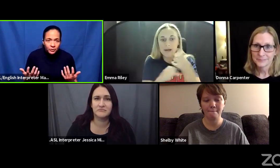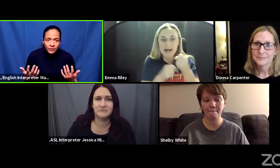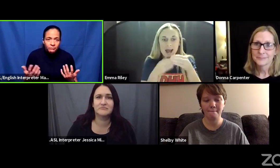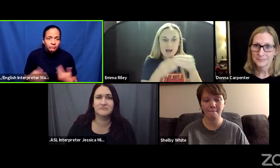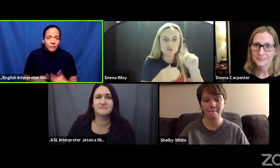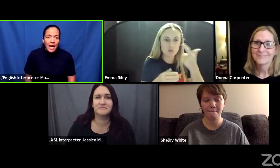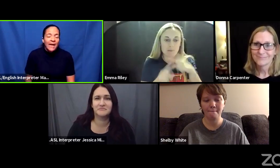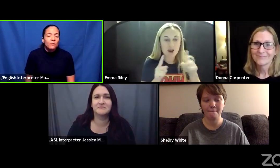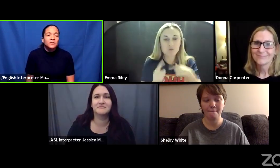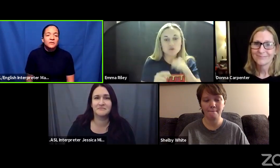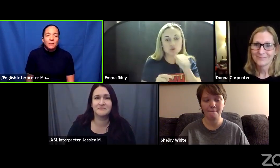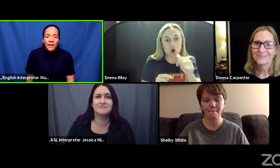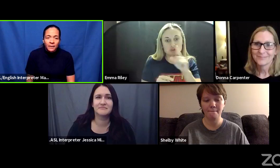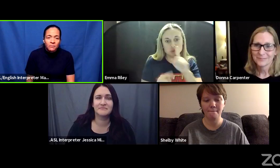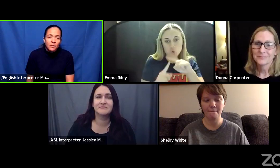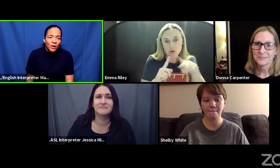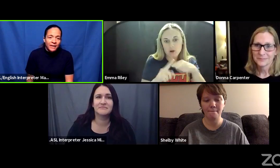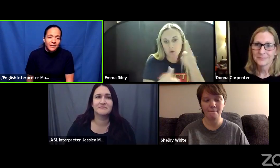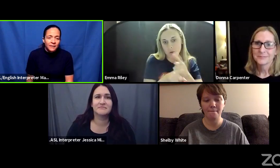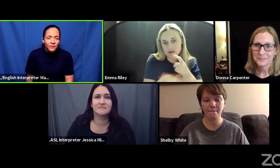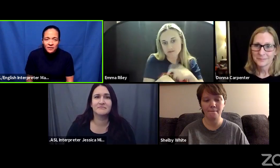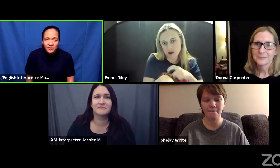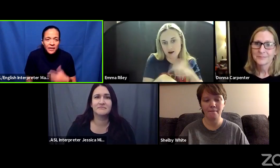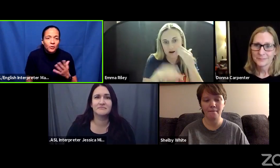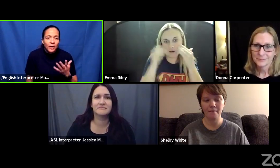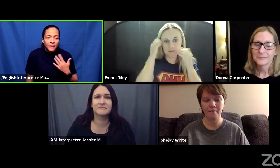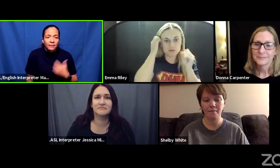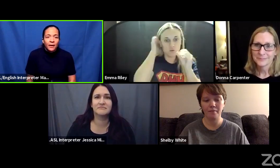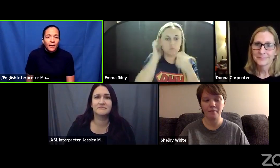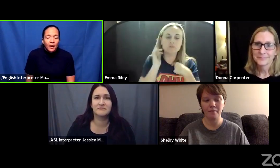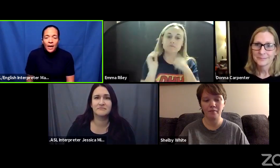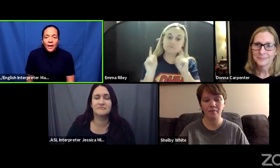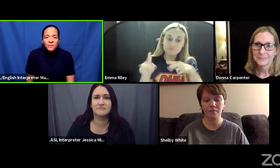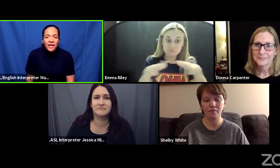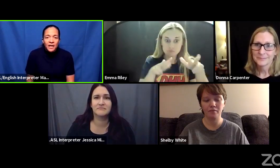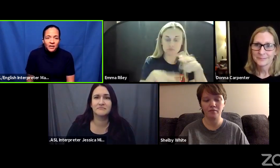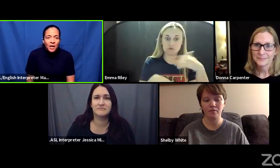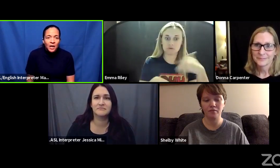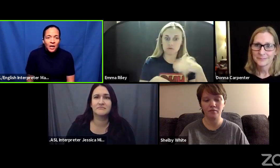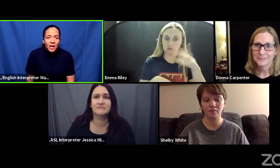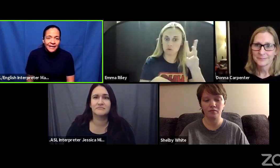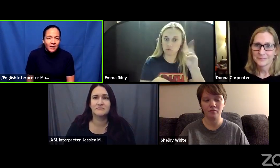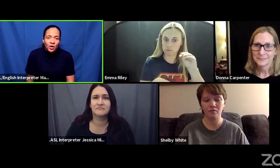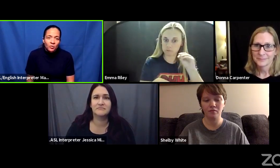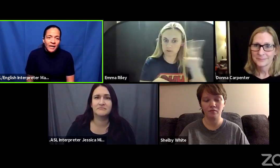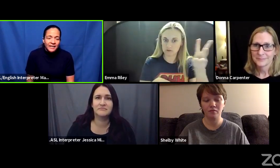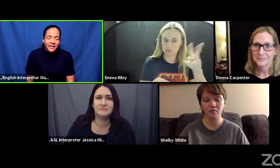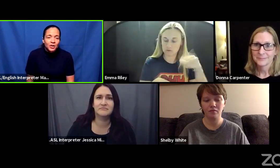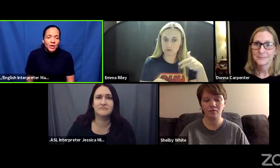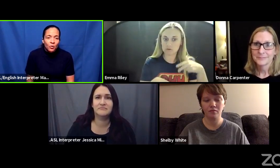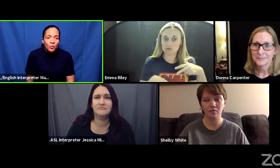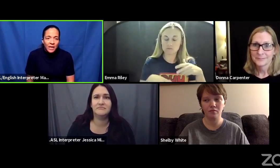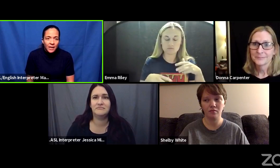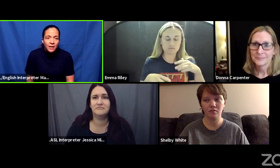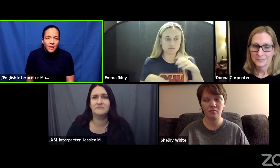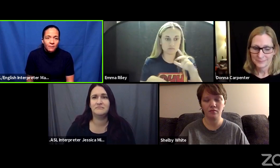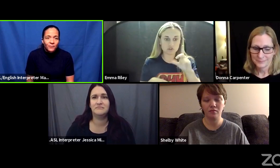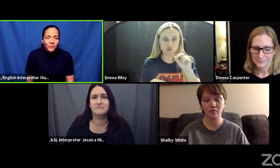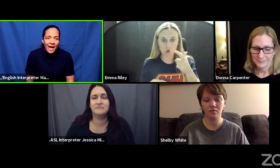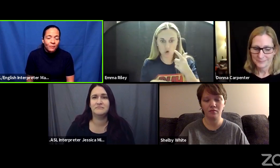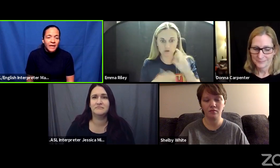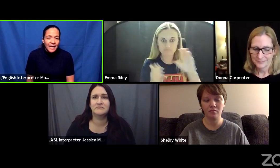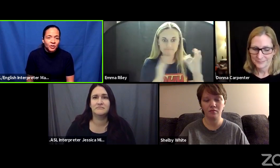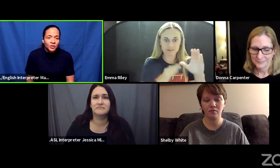dog person. I was in the process of considering getting a guide dog, but I didn't know